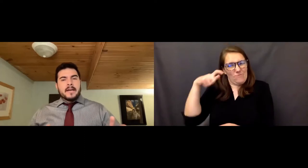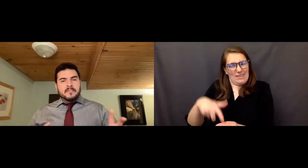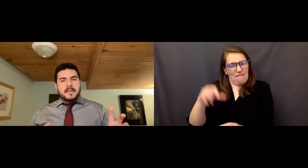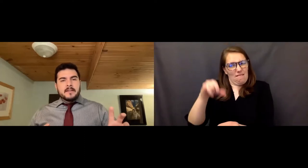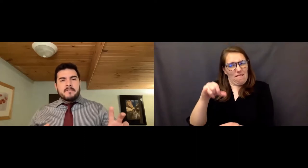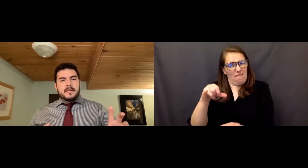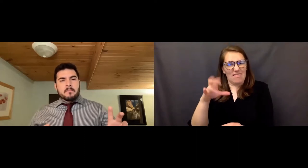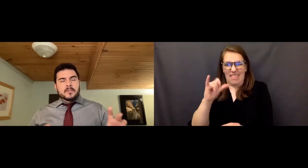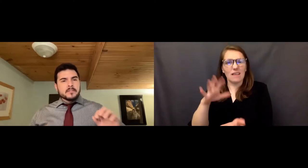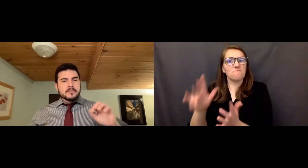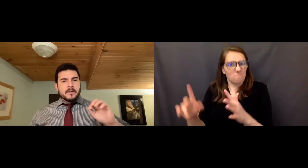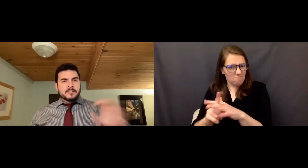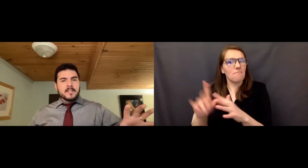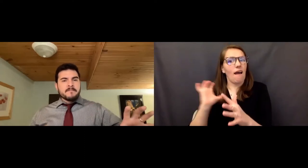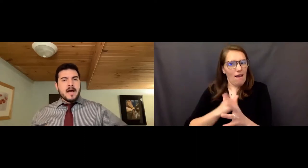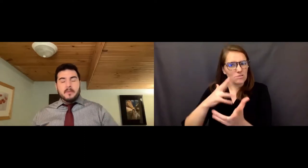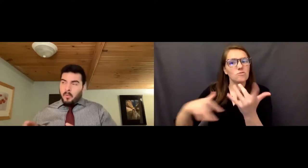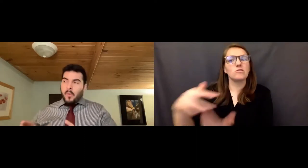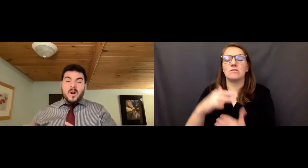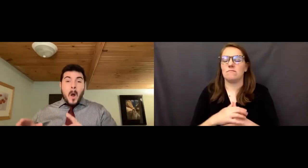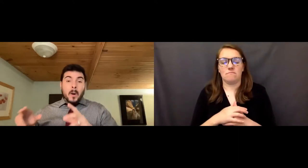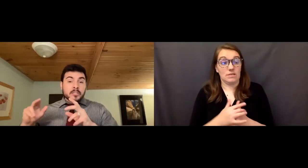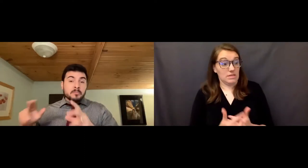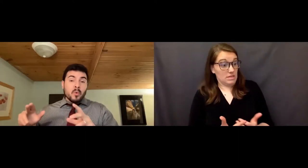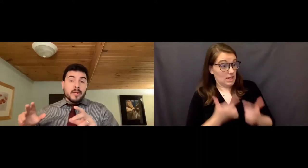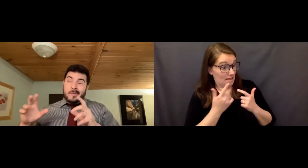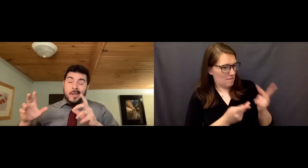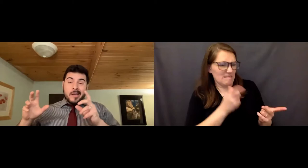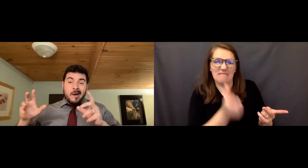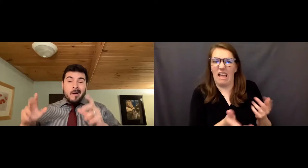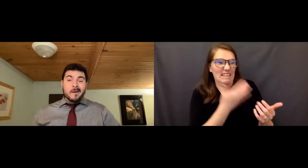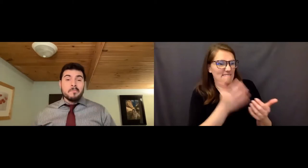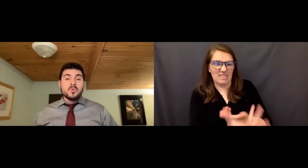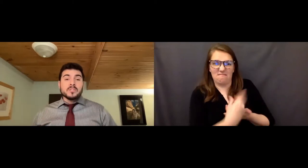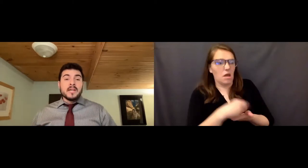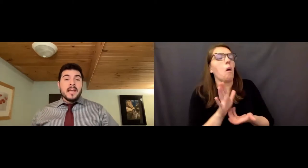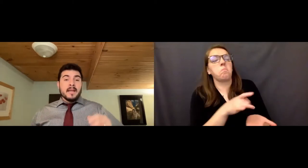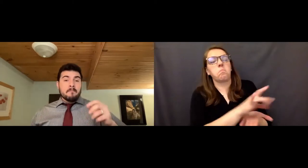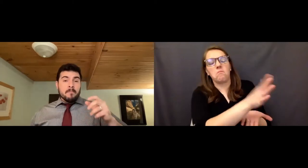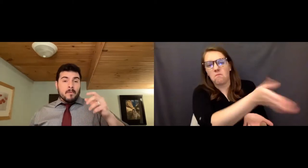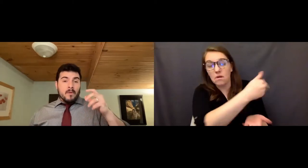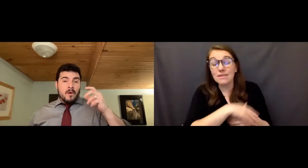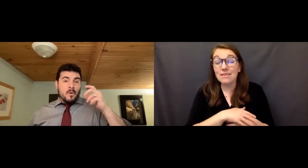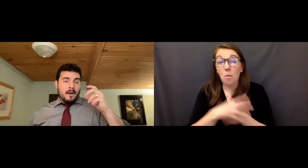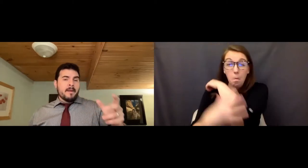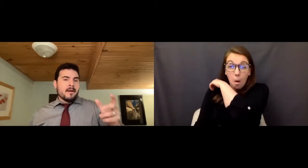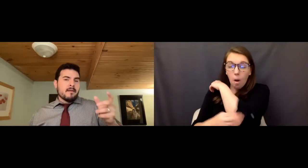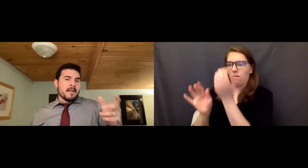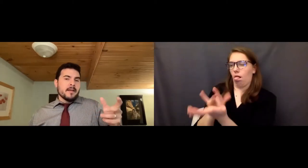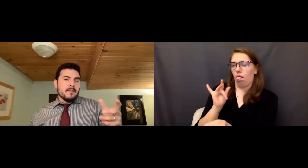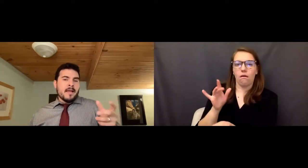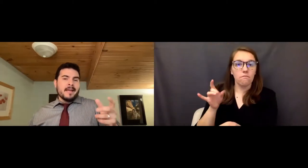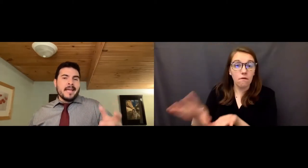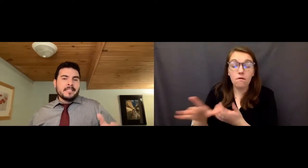The lives of inconvenient persons are snuffed out. The poor are exploited. The weak are abused. And people who are